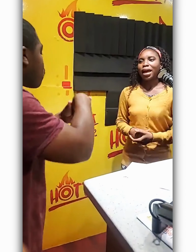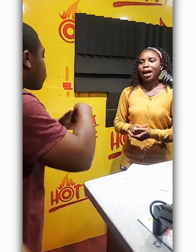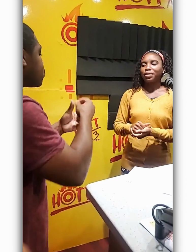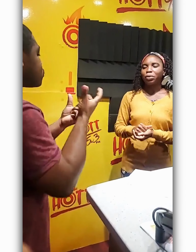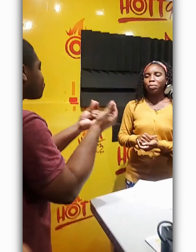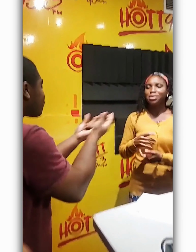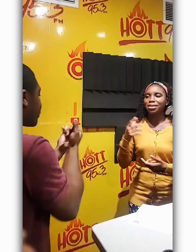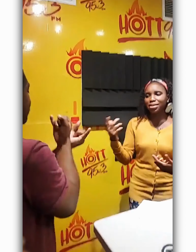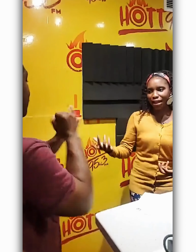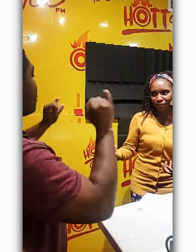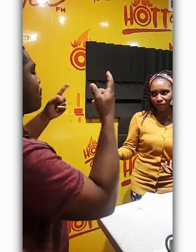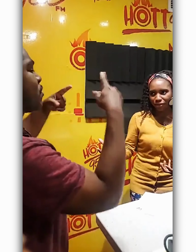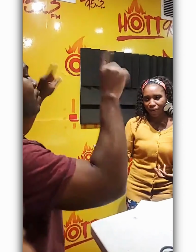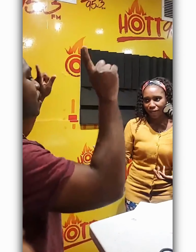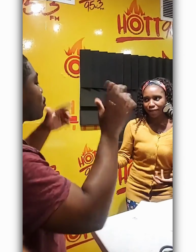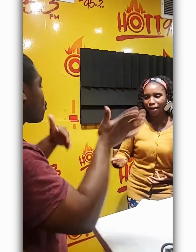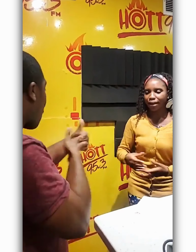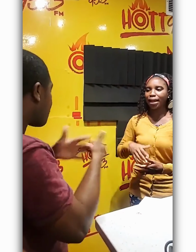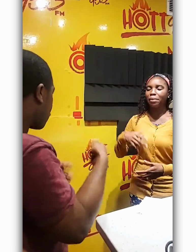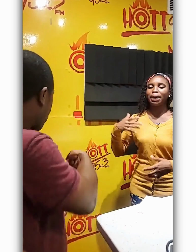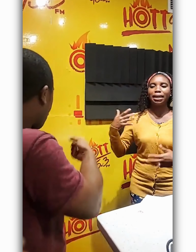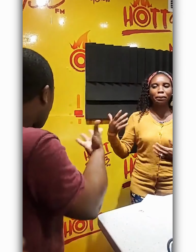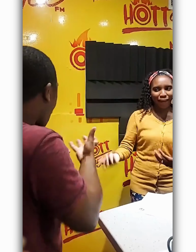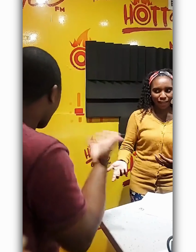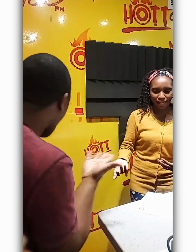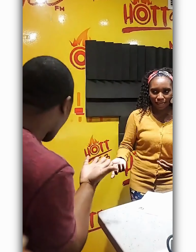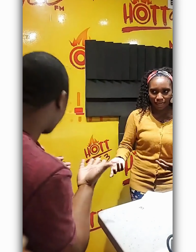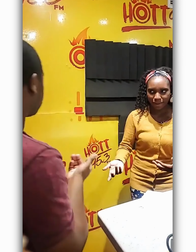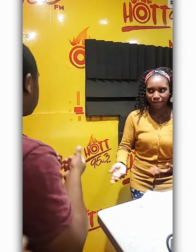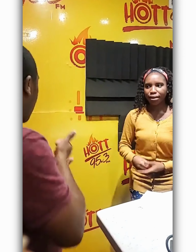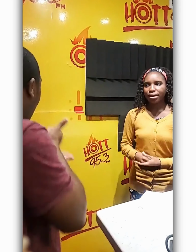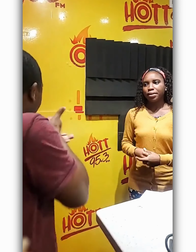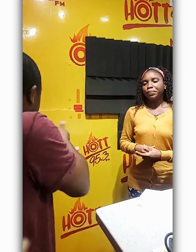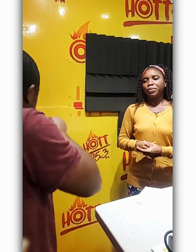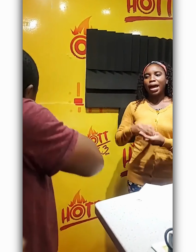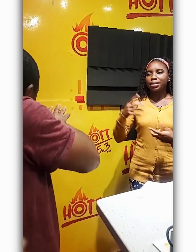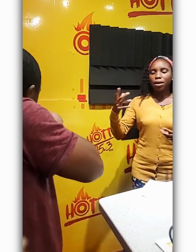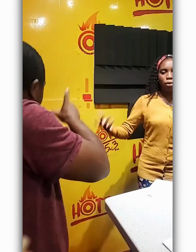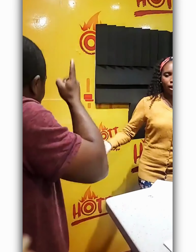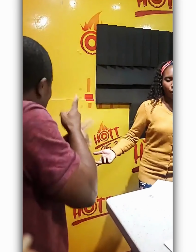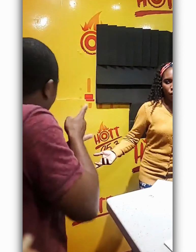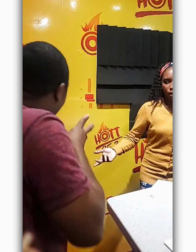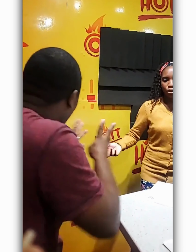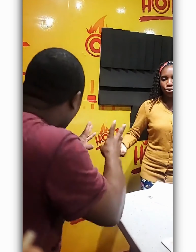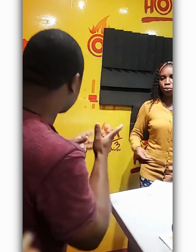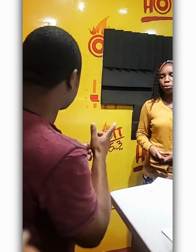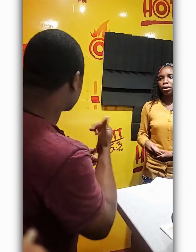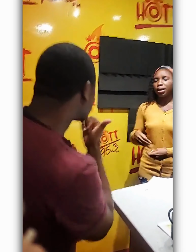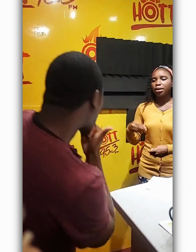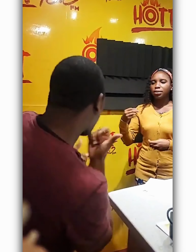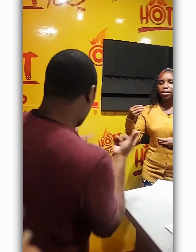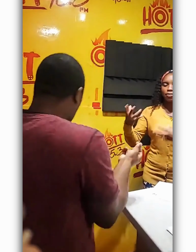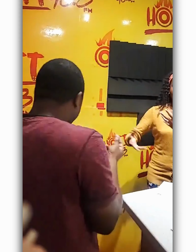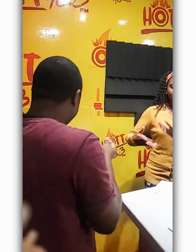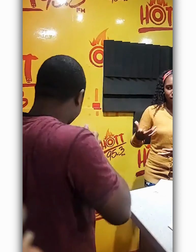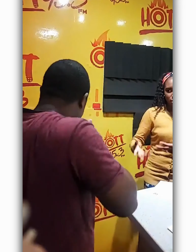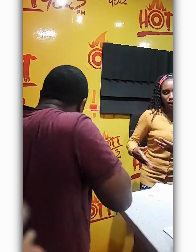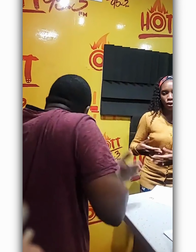and they will be successful in life, and they can be independent in life. Ask them what they want to do. Give them advice on how